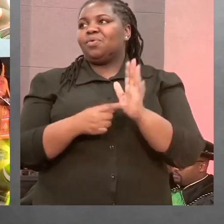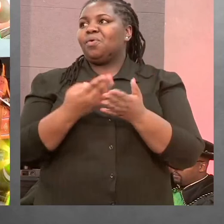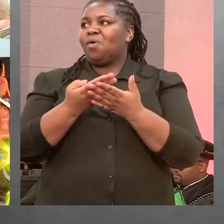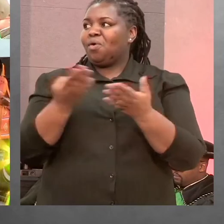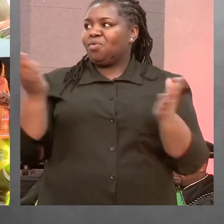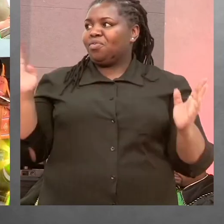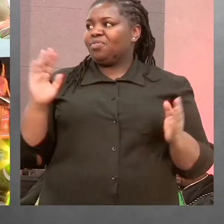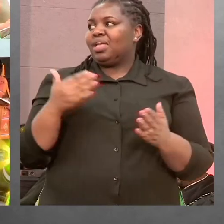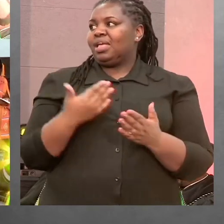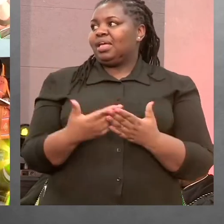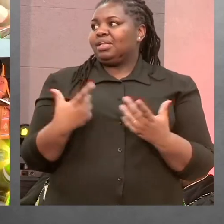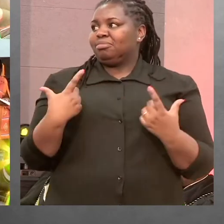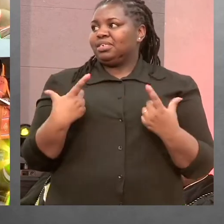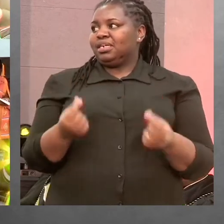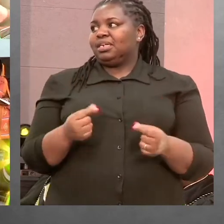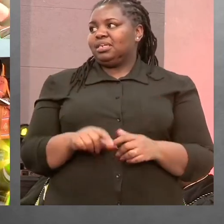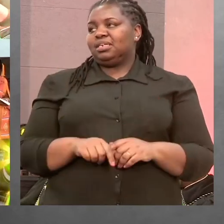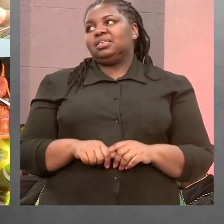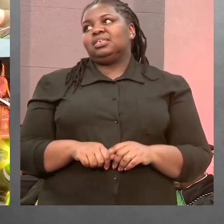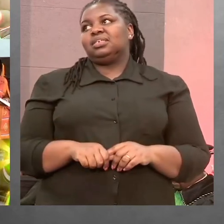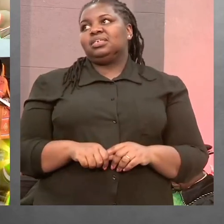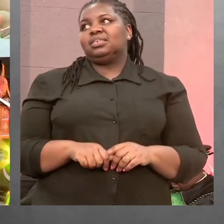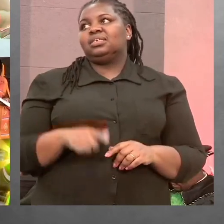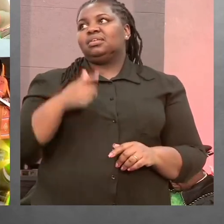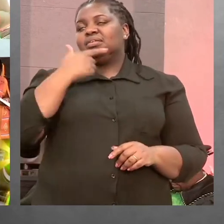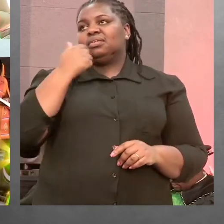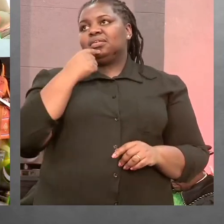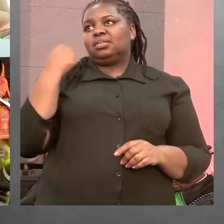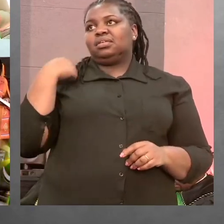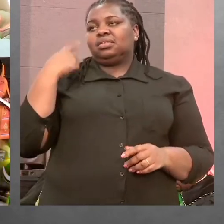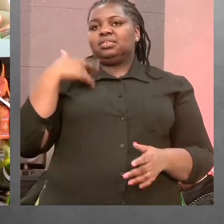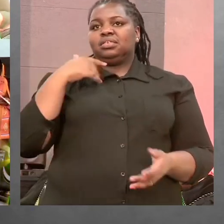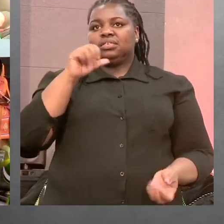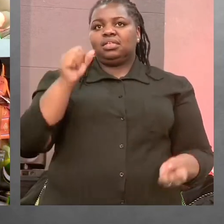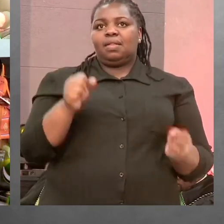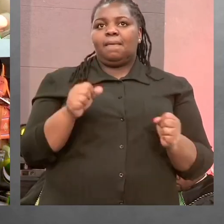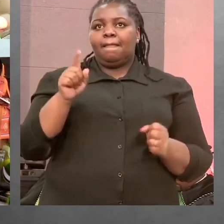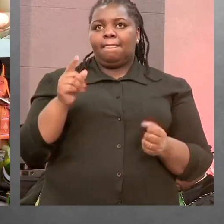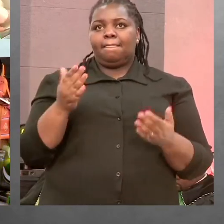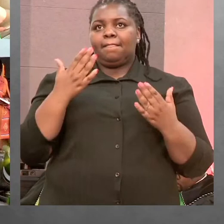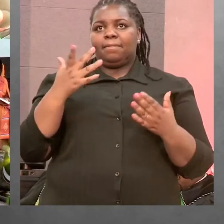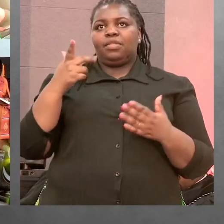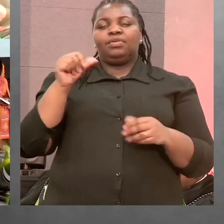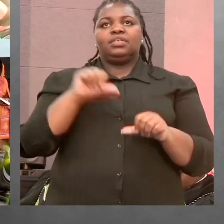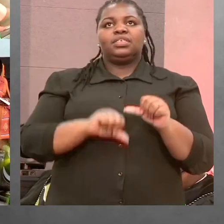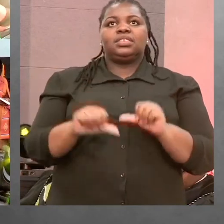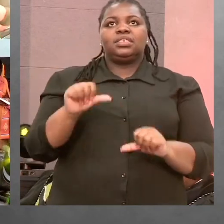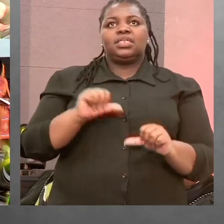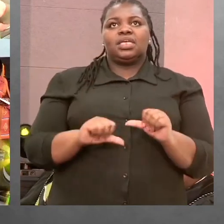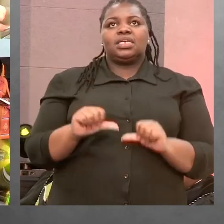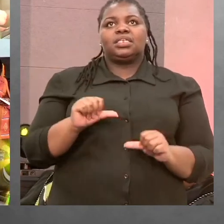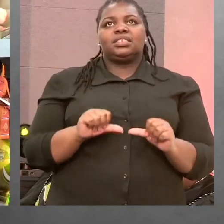it can be done. Recent studies concluded by the Department of Science,